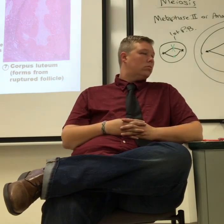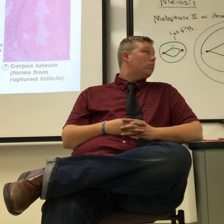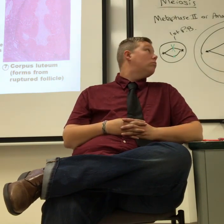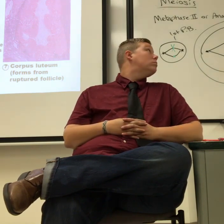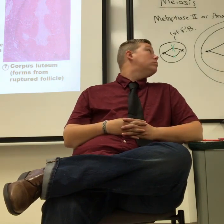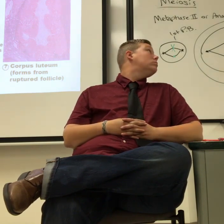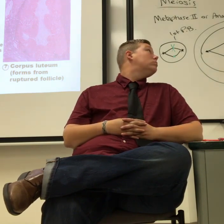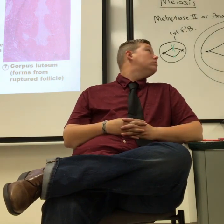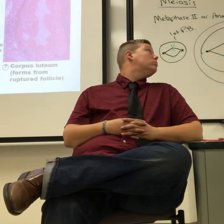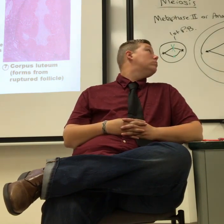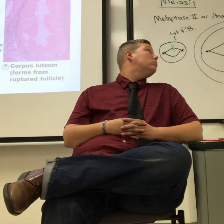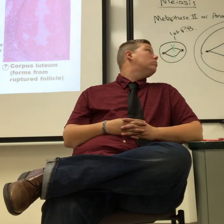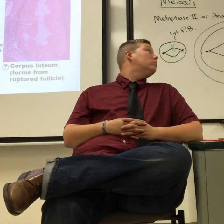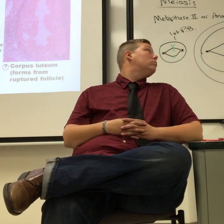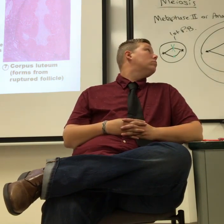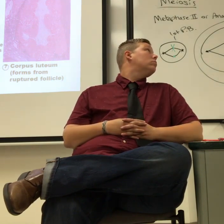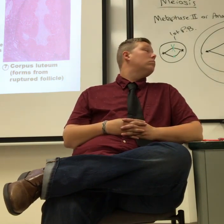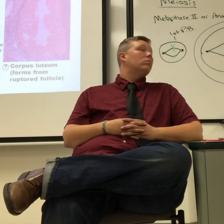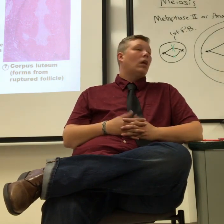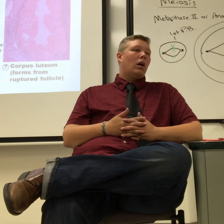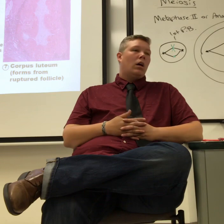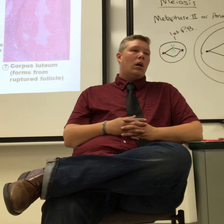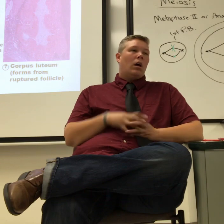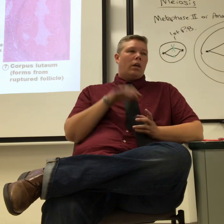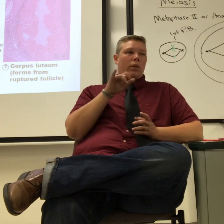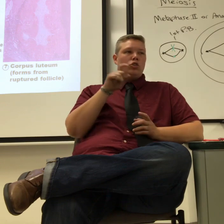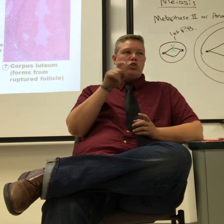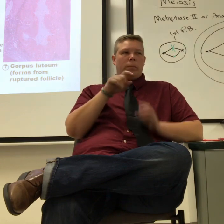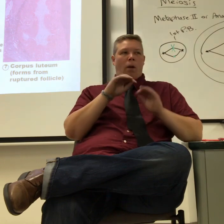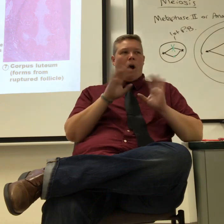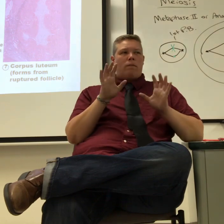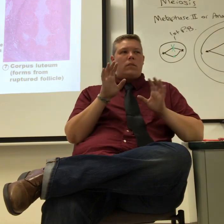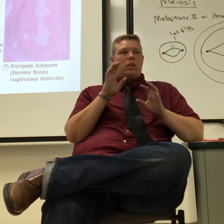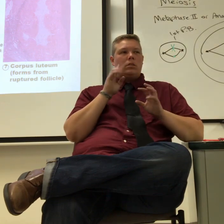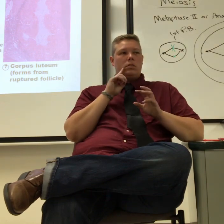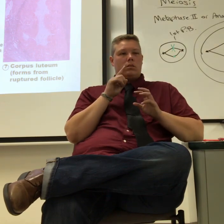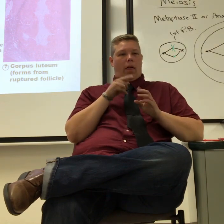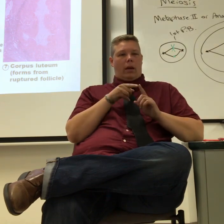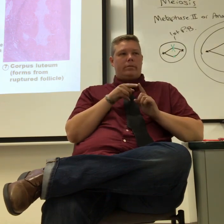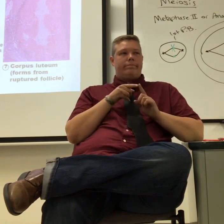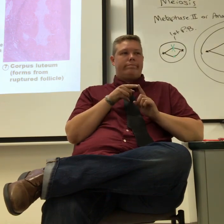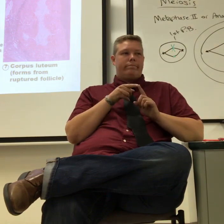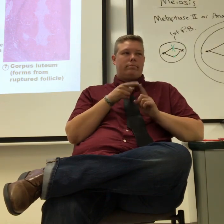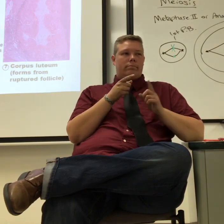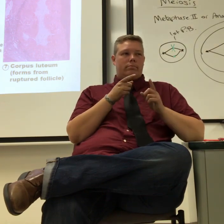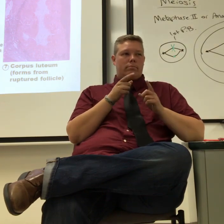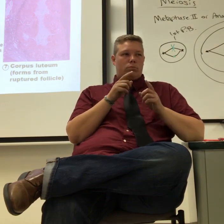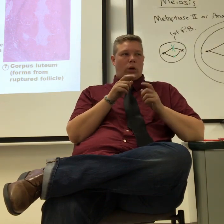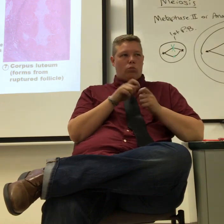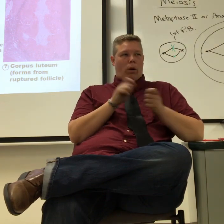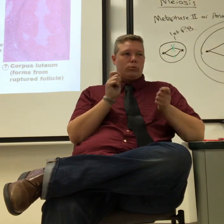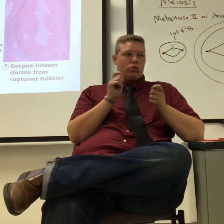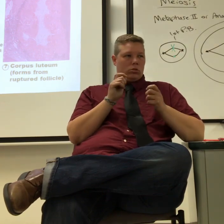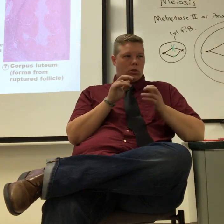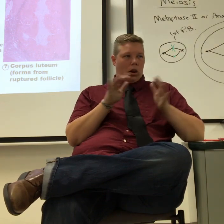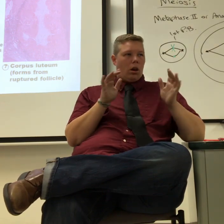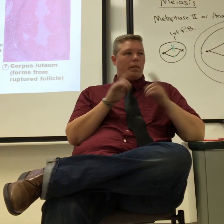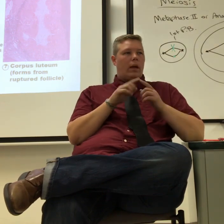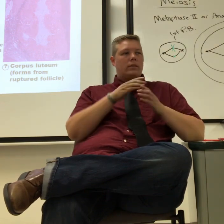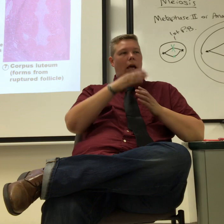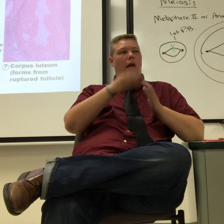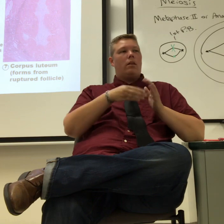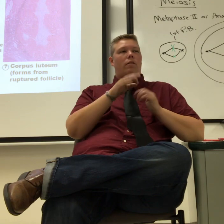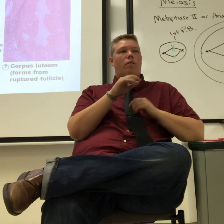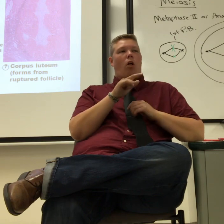I mean, I shouldn't have to say that. I mean, it's something different, but I'll just throw it in there just to make sure it's clear. So now